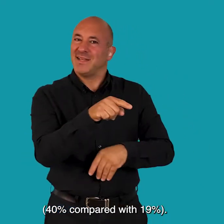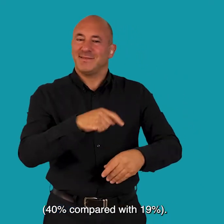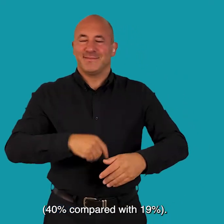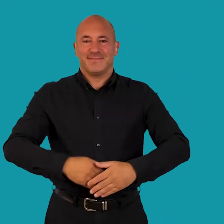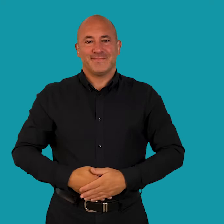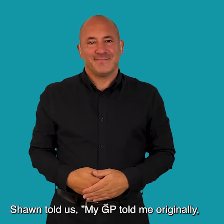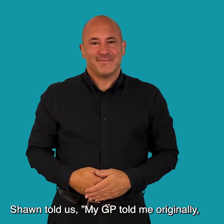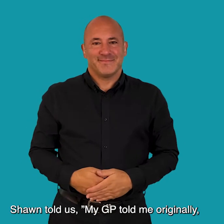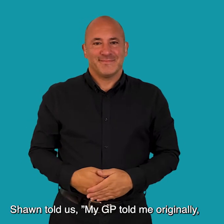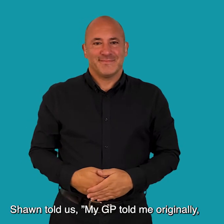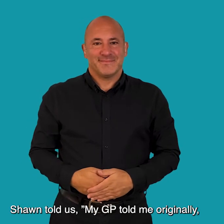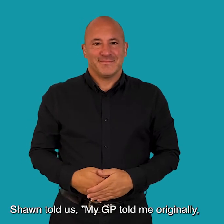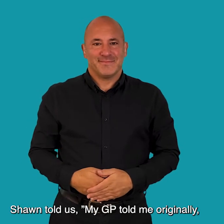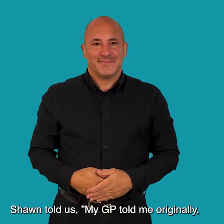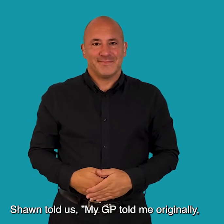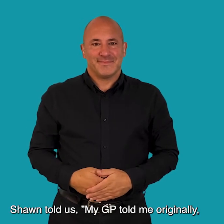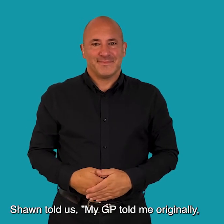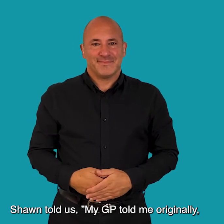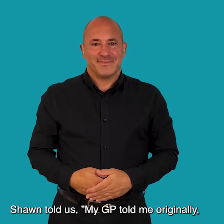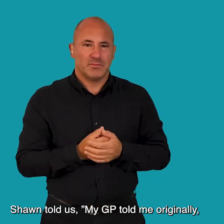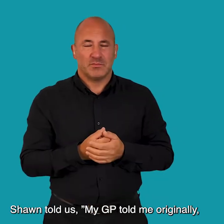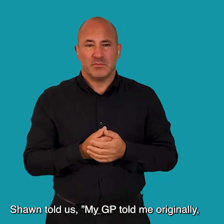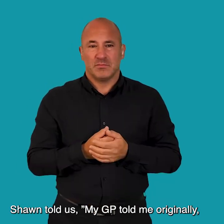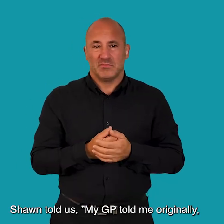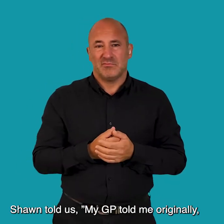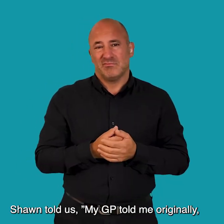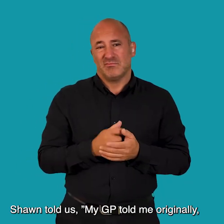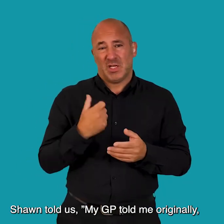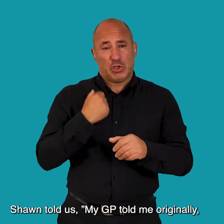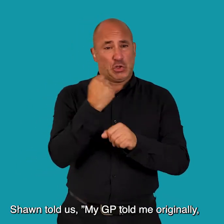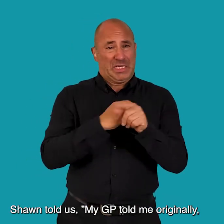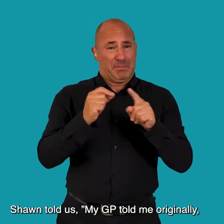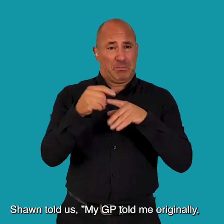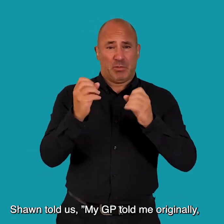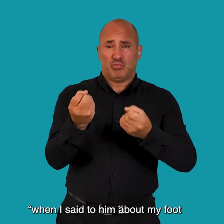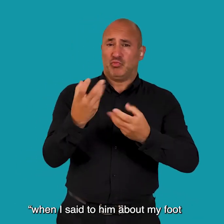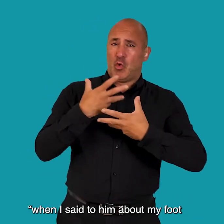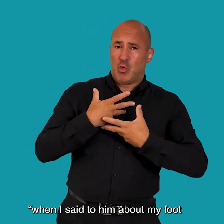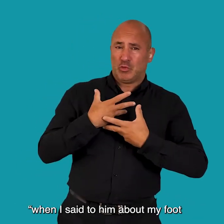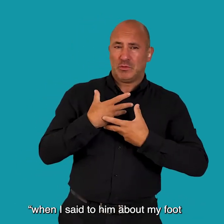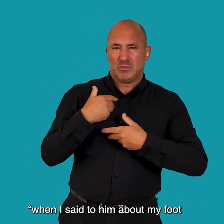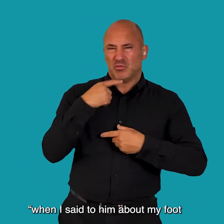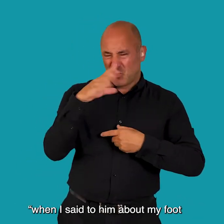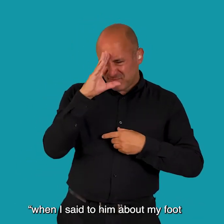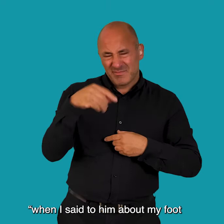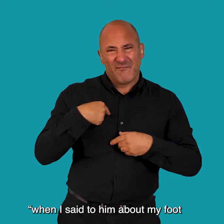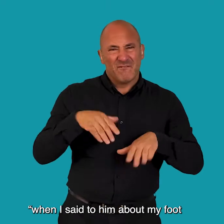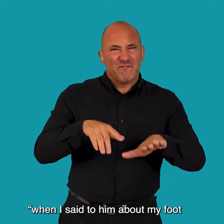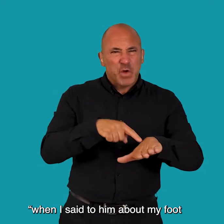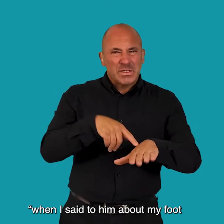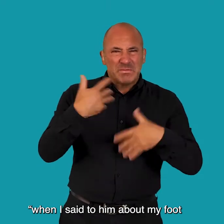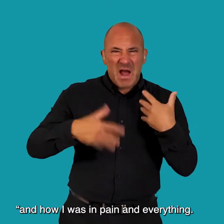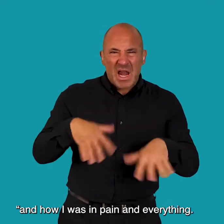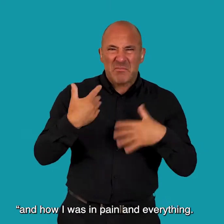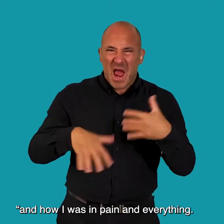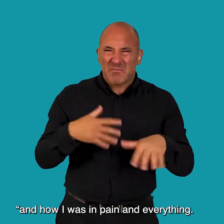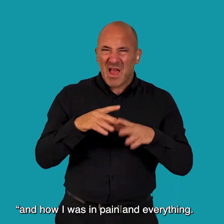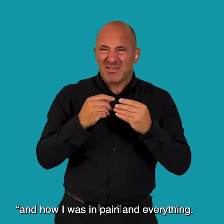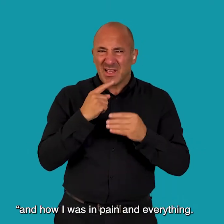19%. Sean told us, "My GP told me originally, when I said to him about my foot and how I was in pain